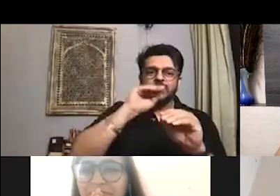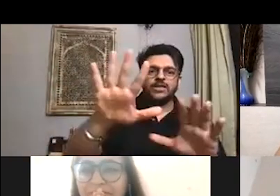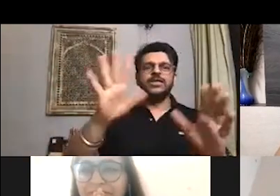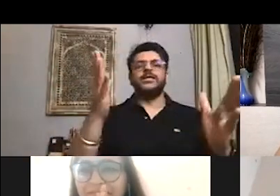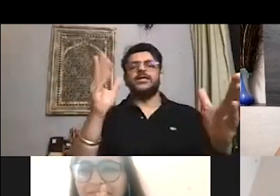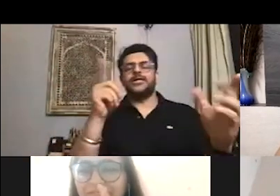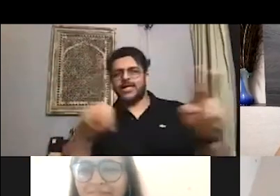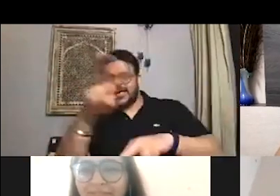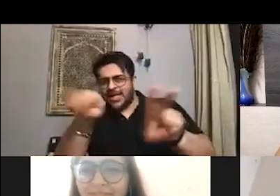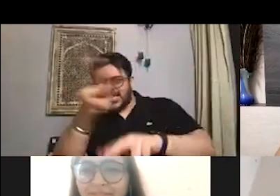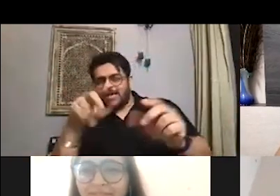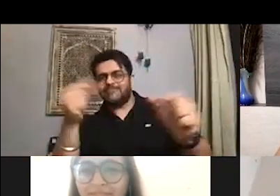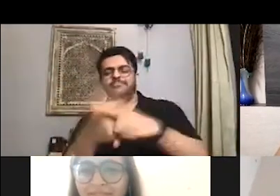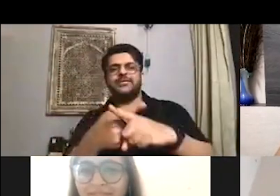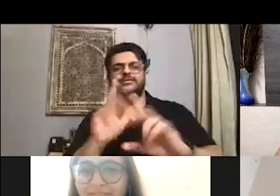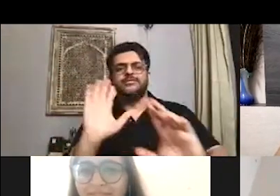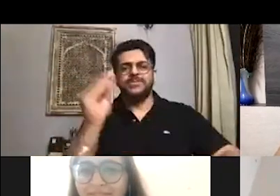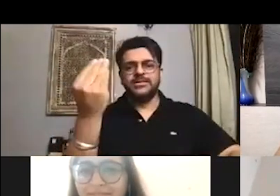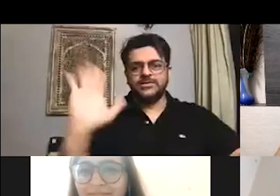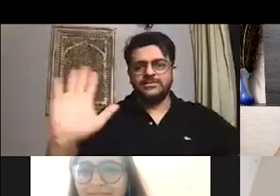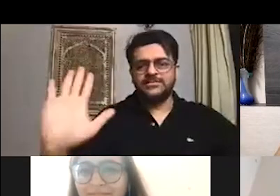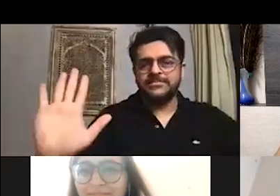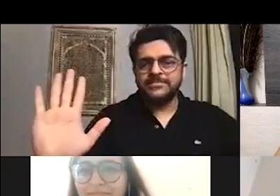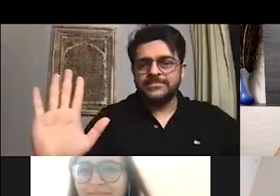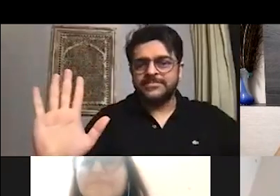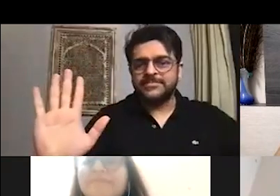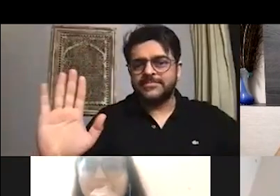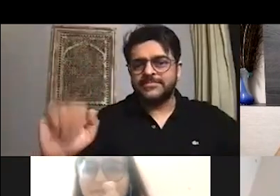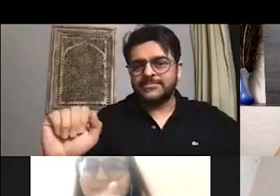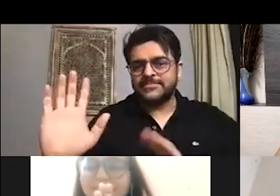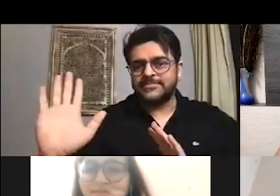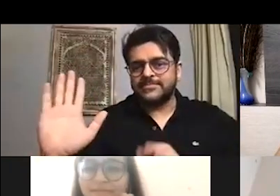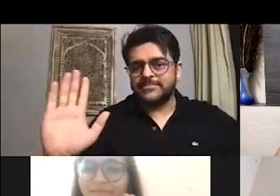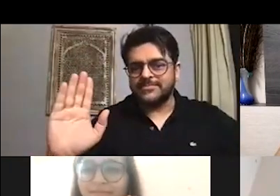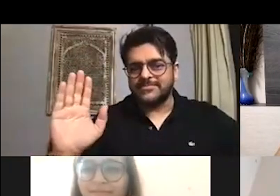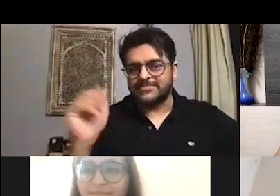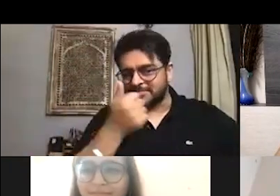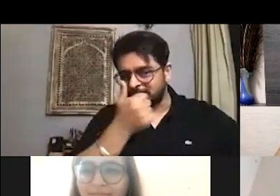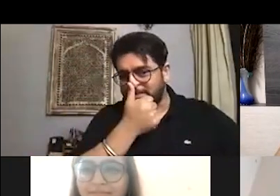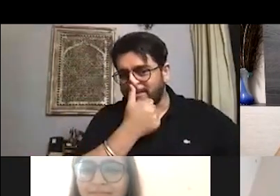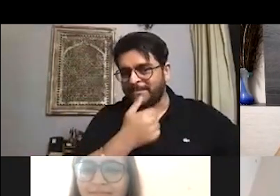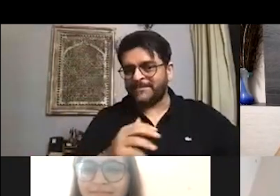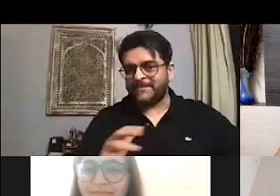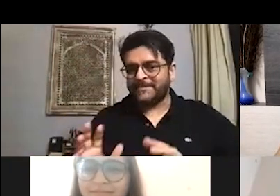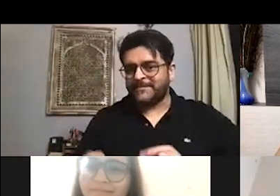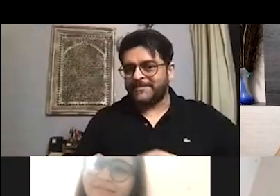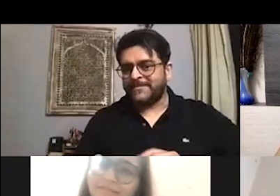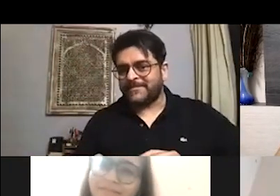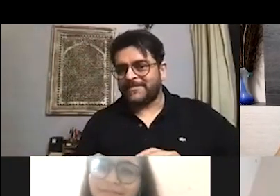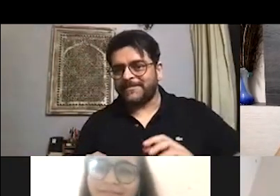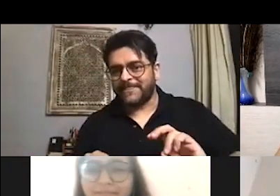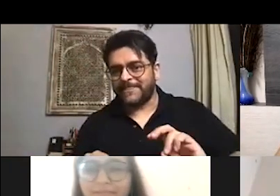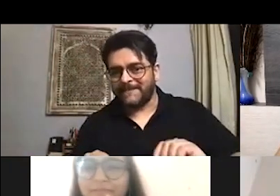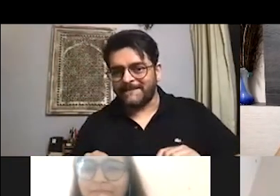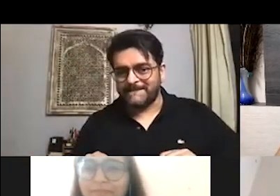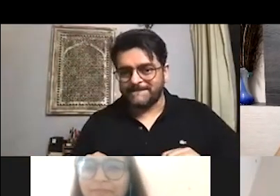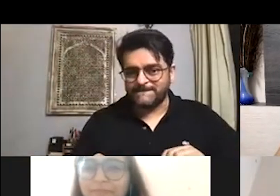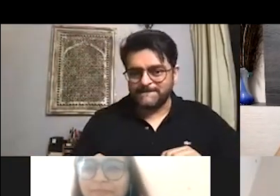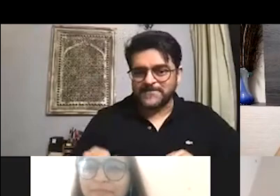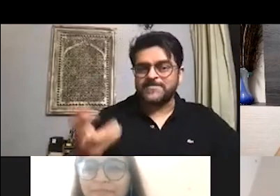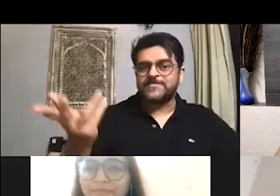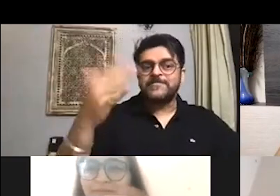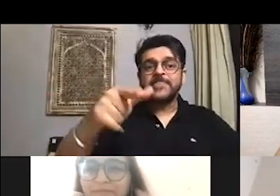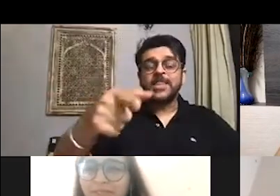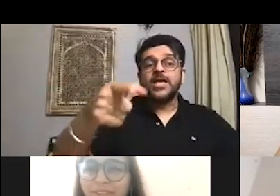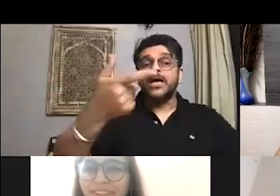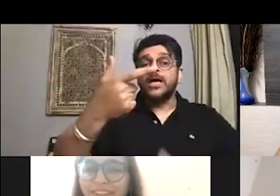that. But you know, it's just very visual right now. Maybe when we get to know each other more, we'll be able to provide you with a better sign name.